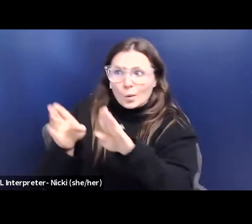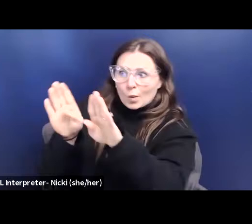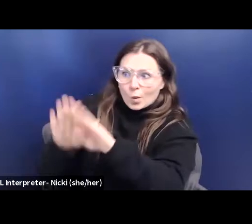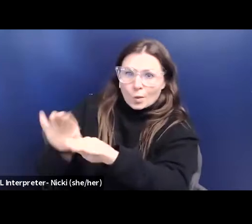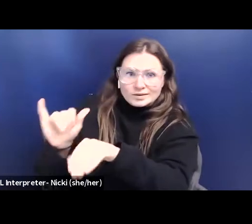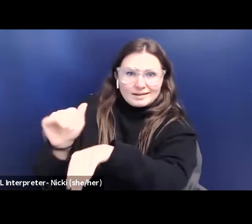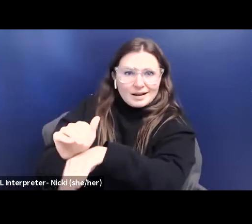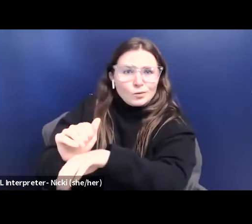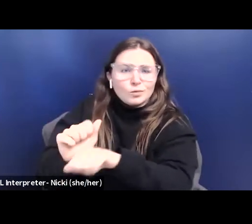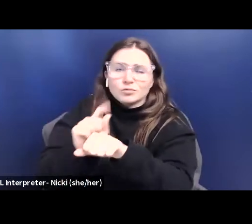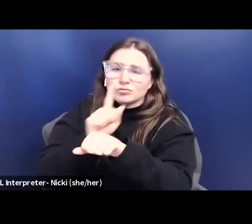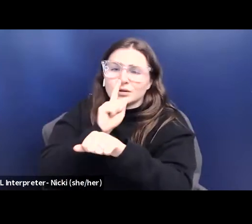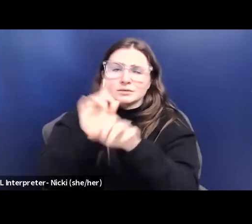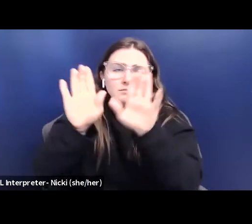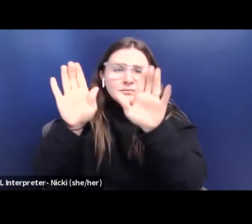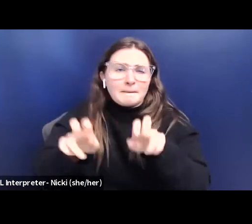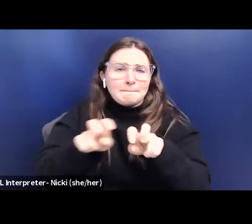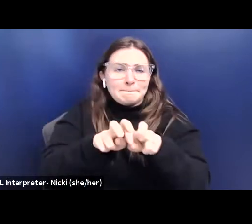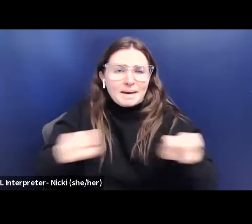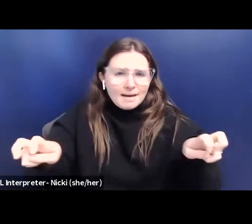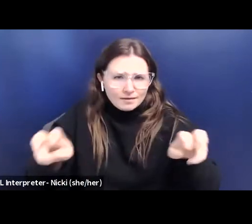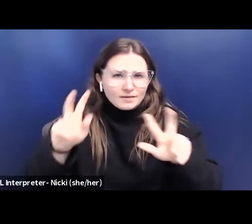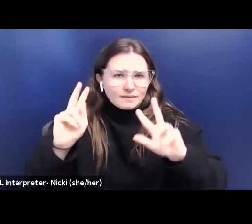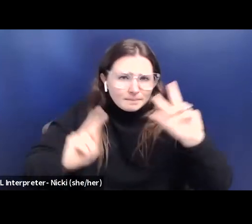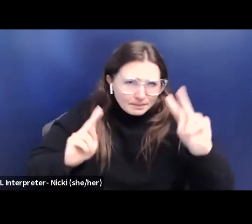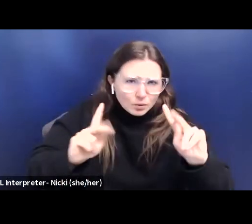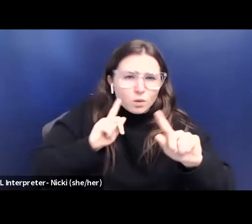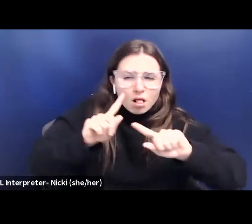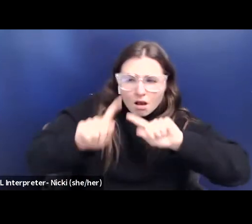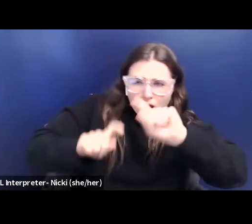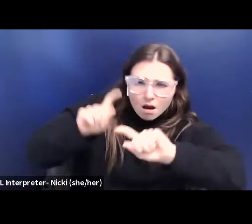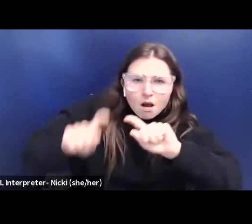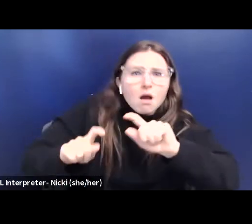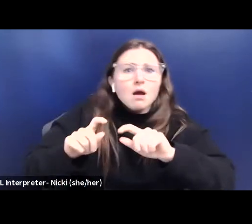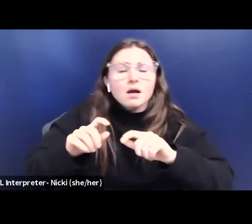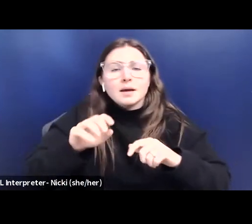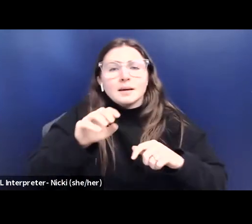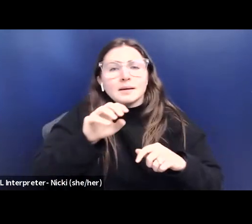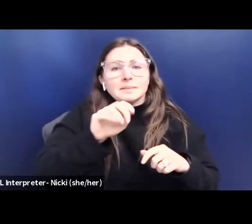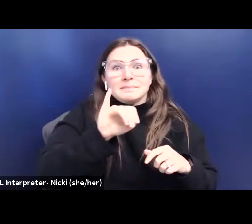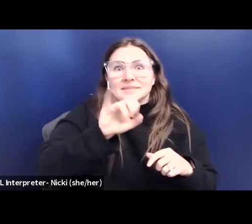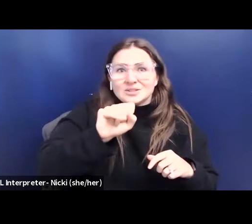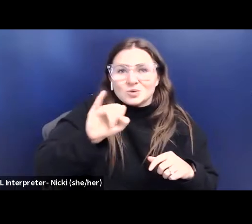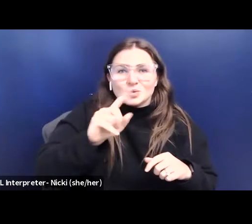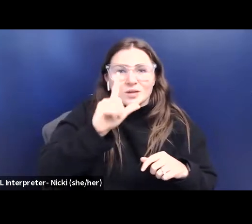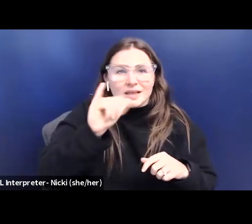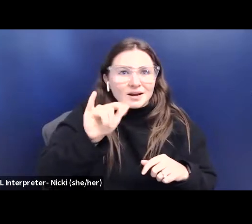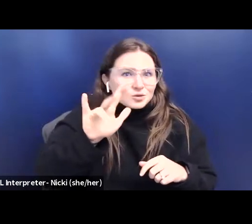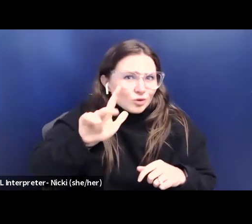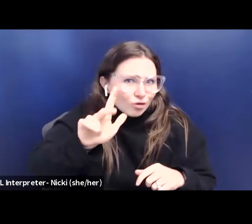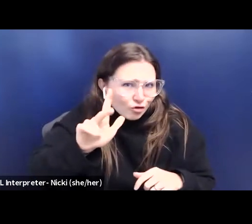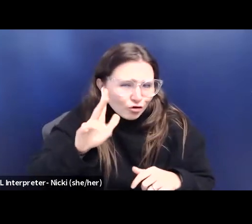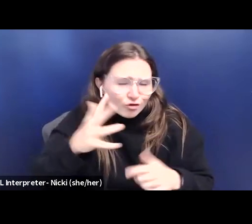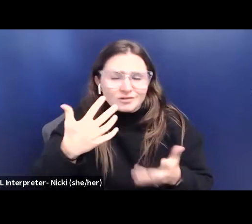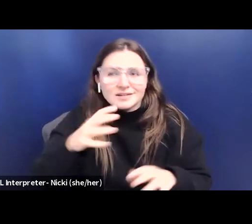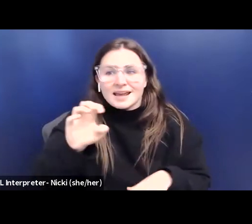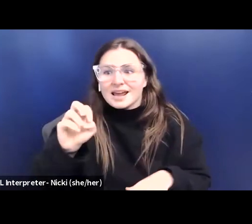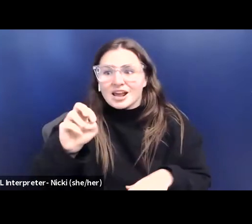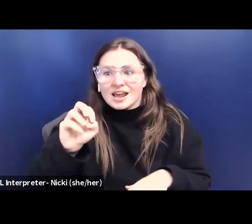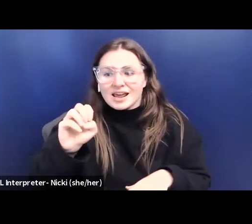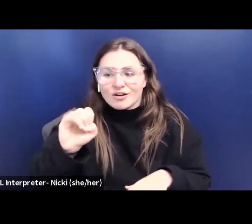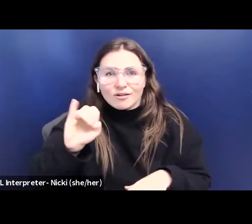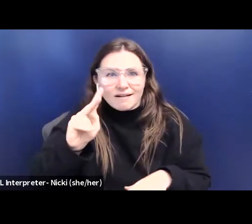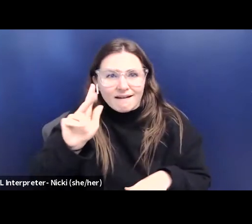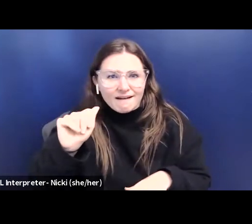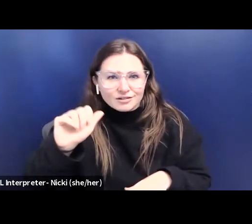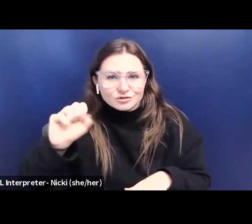with some of amazing artists, Gina Ryder, Miss July 23rd, Erica Sharkey, and Nomi Bad Boy. You don't want to miss it. We